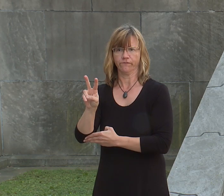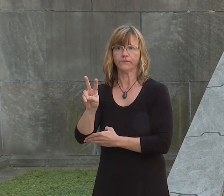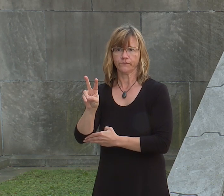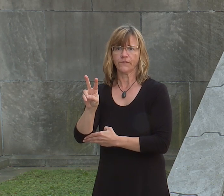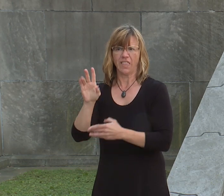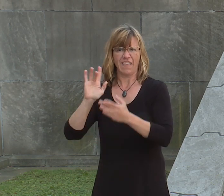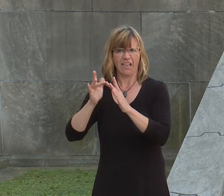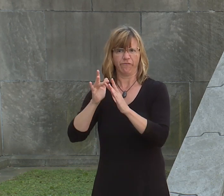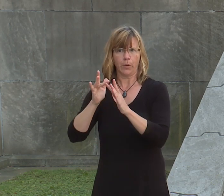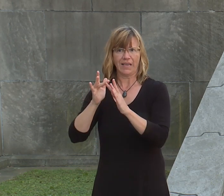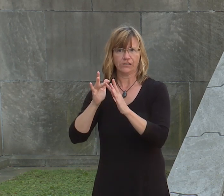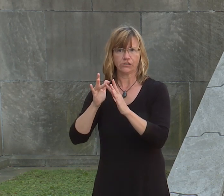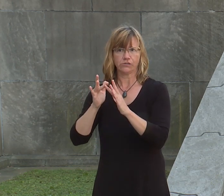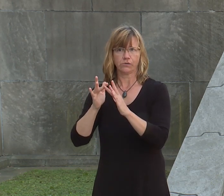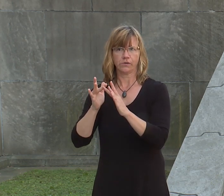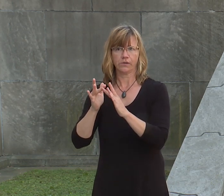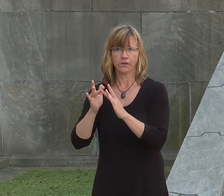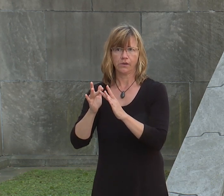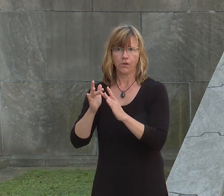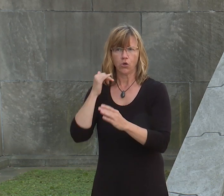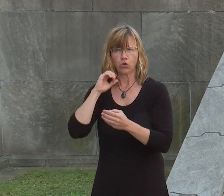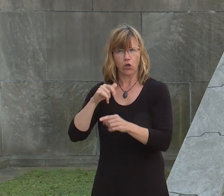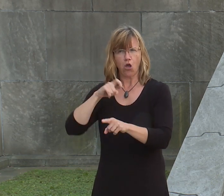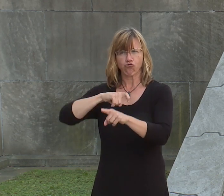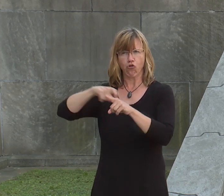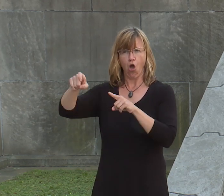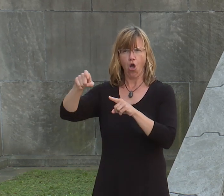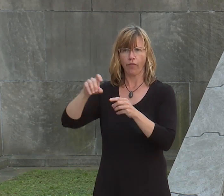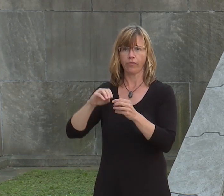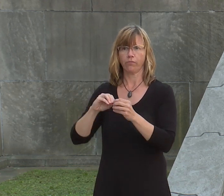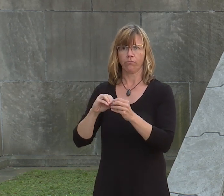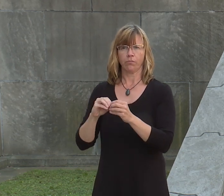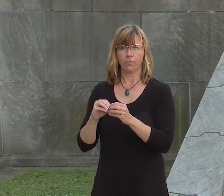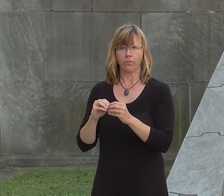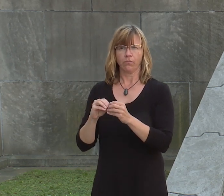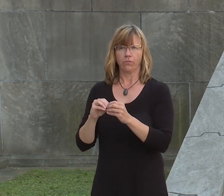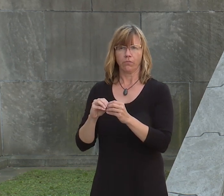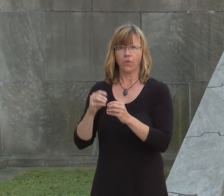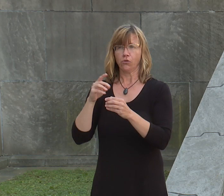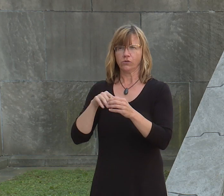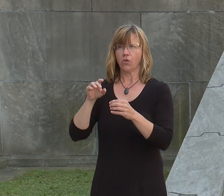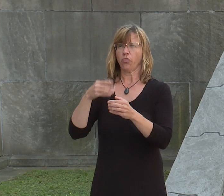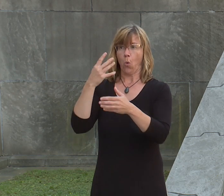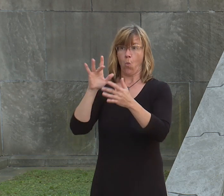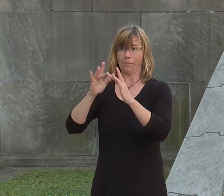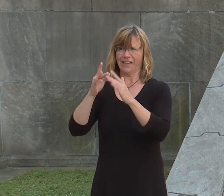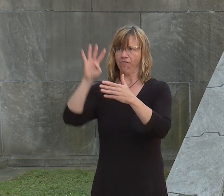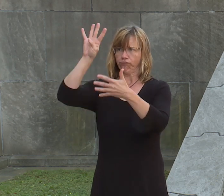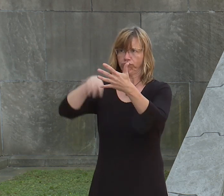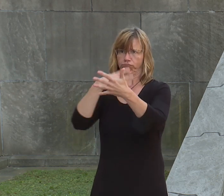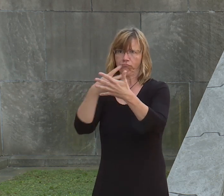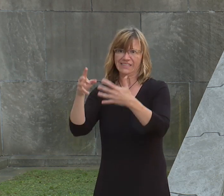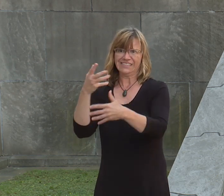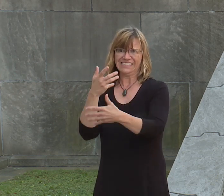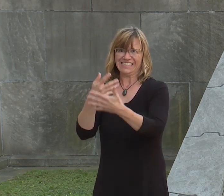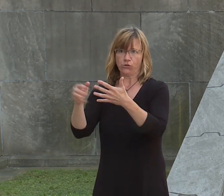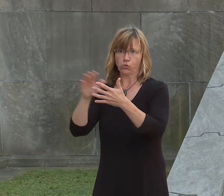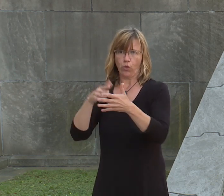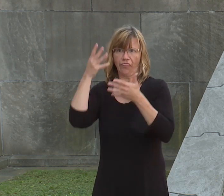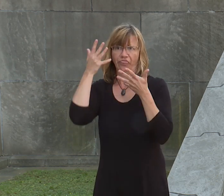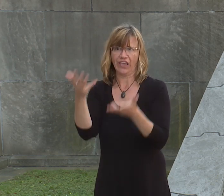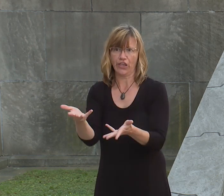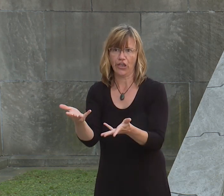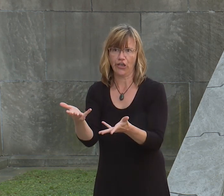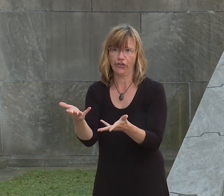443-984-8650 to make an appointment. Our website also lists schedules for the mass vaccination sites supported by our partners and that are available